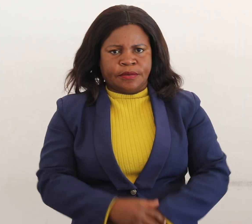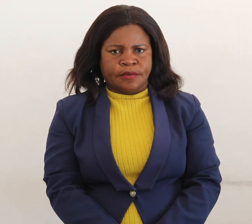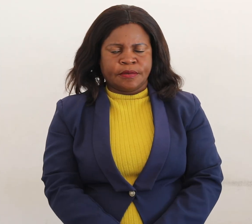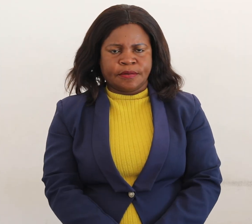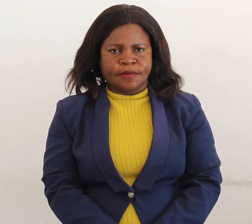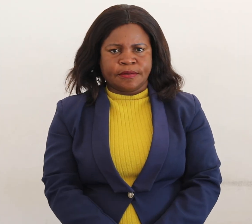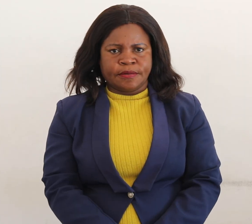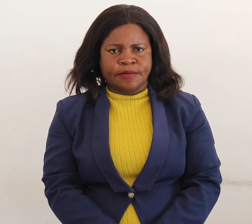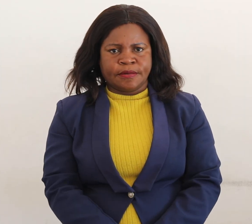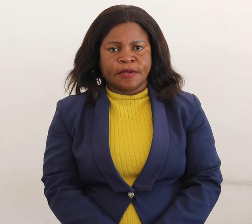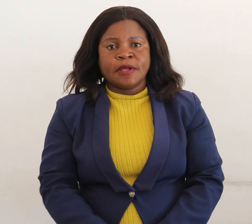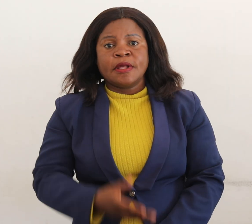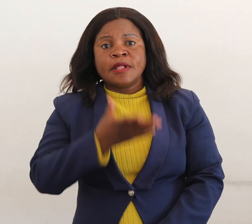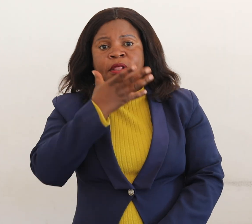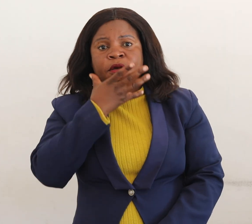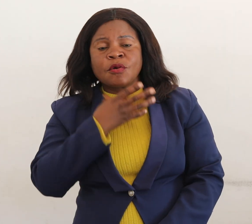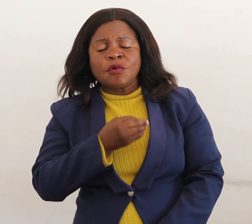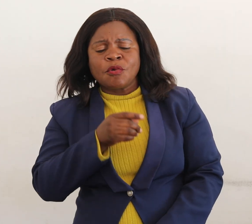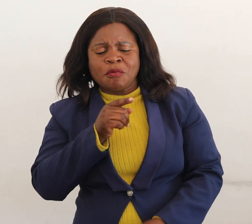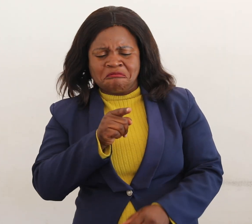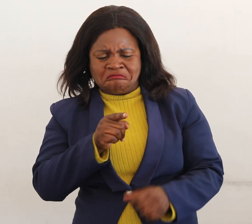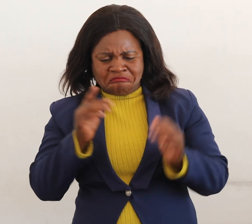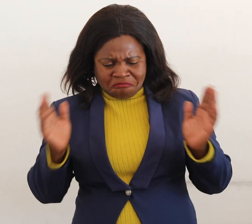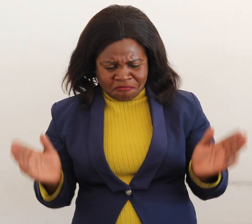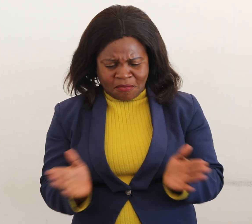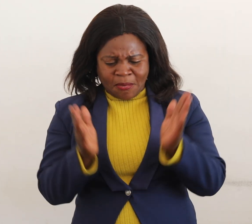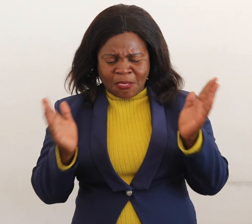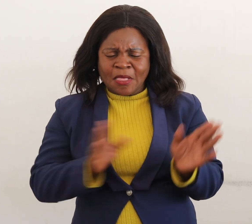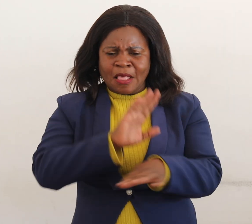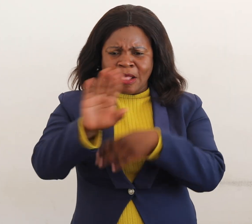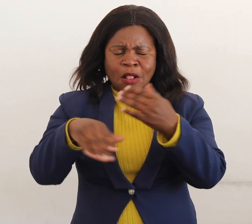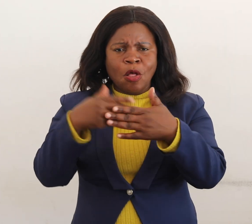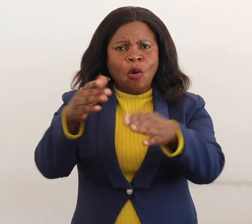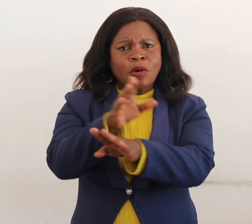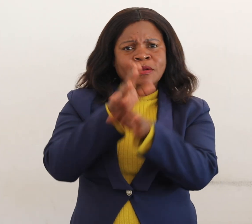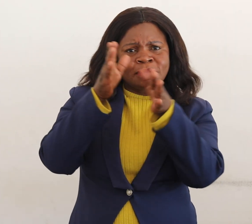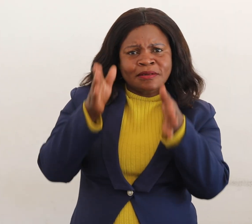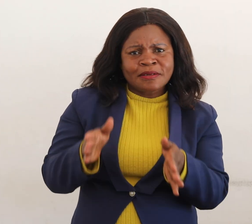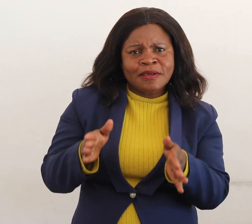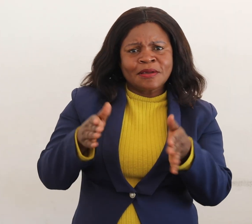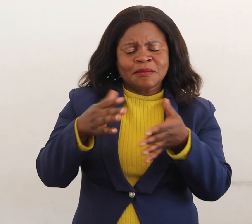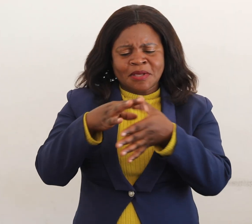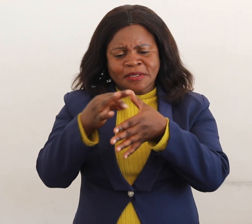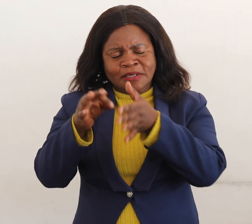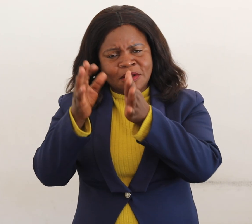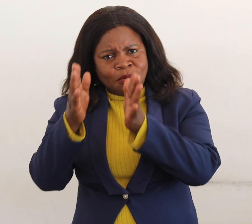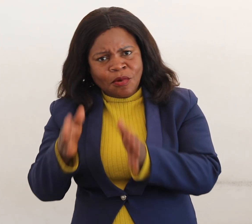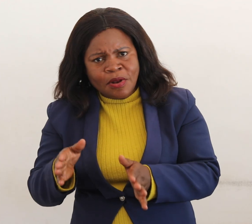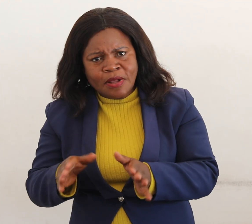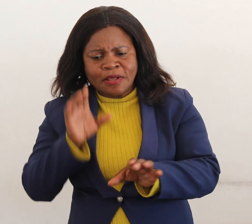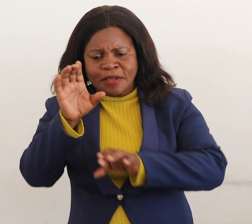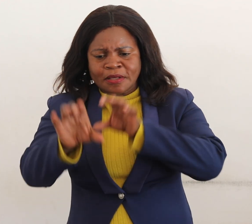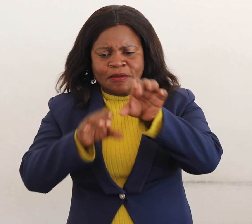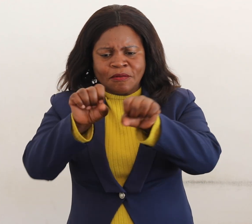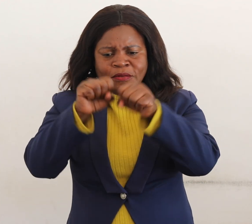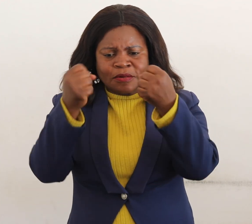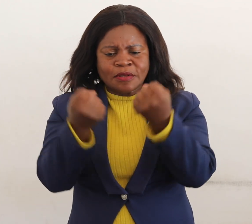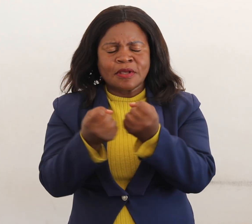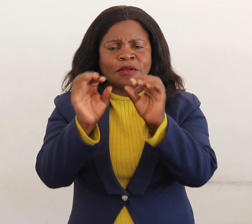The Commission encourages all citizens, stakeholders, civil society organizations,